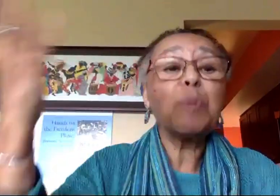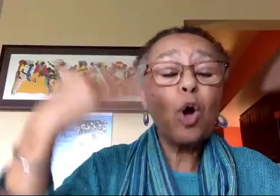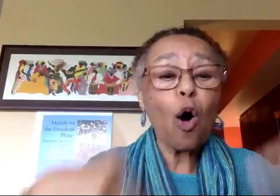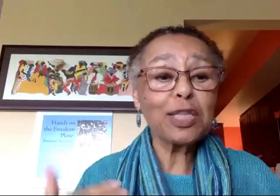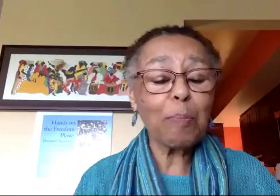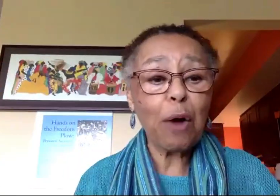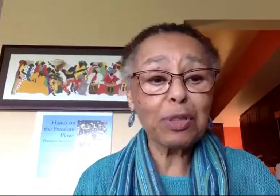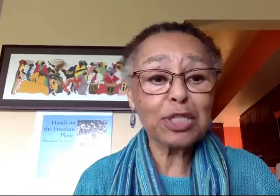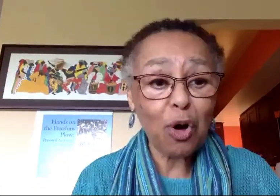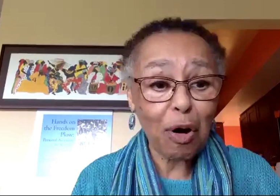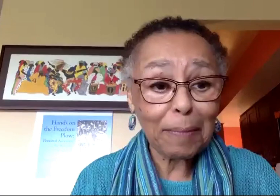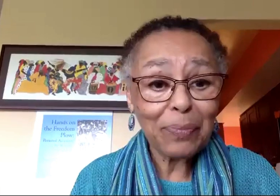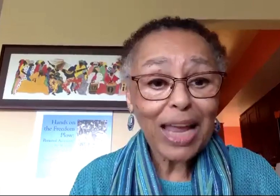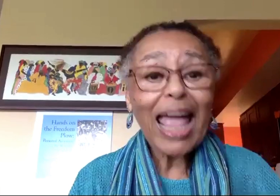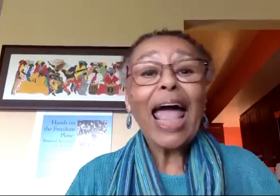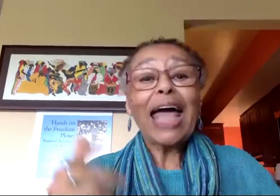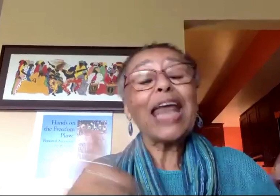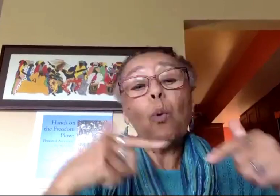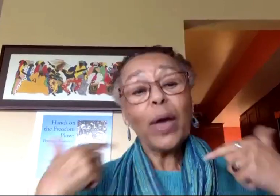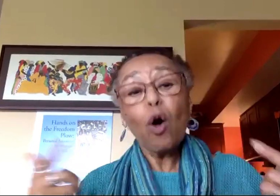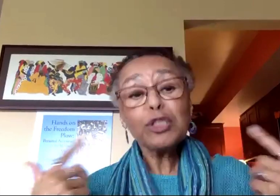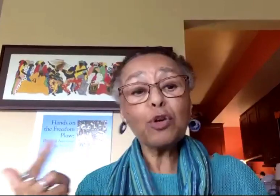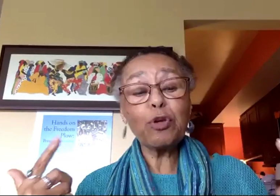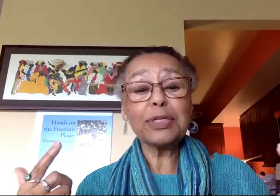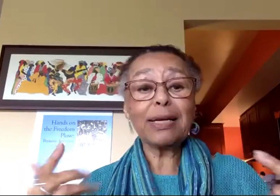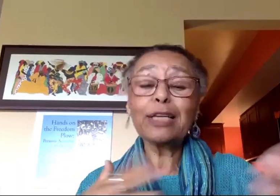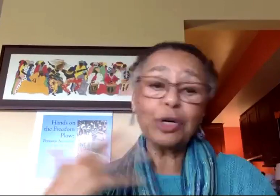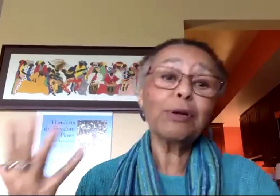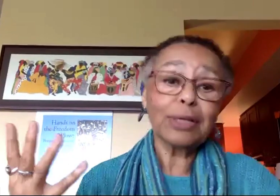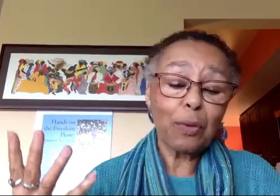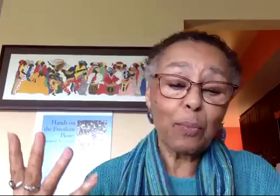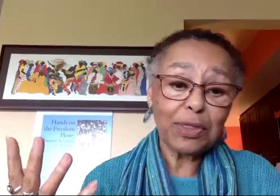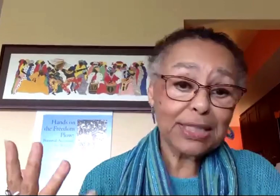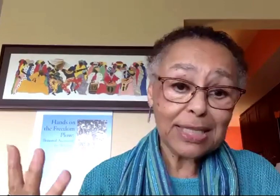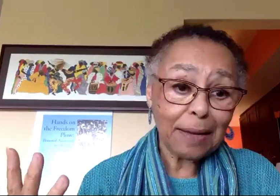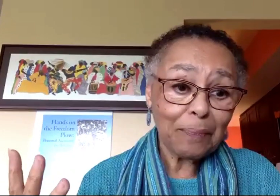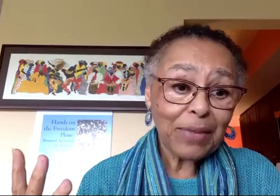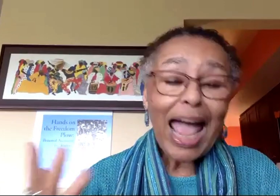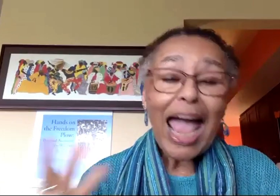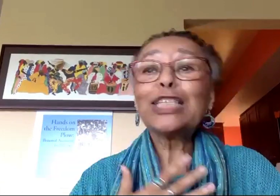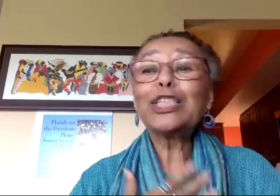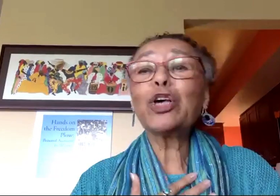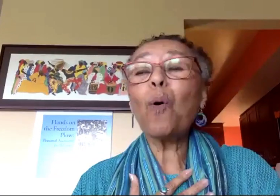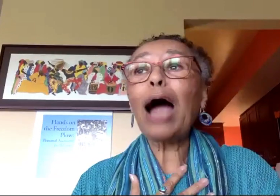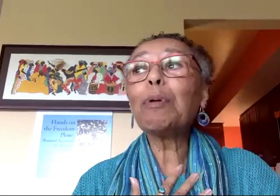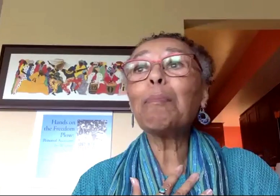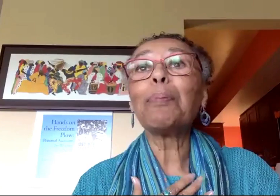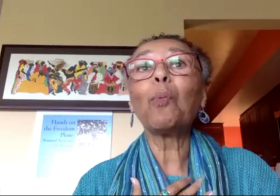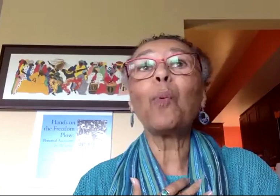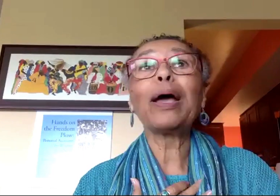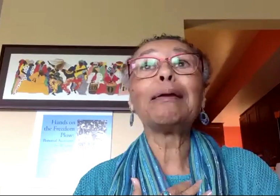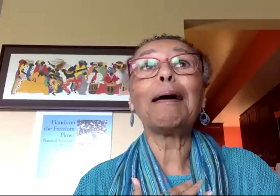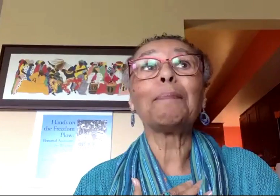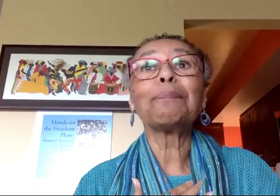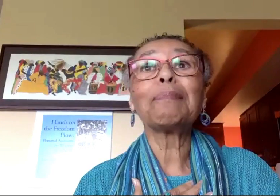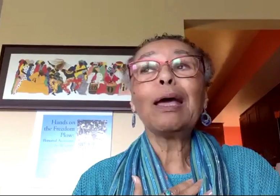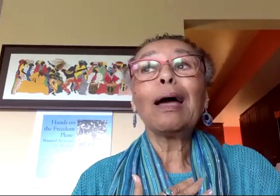changed because of the power of the song. Now, we also used it internally within SNCC. And so I remember